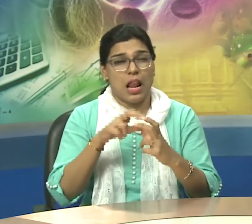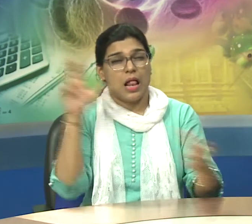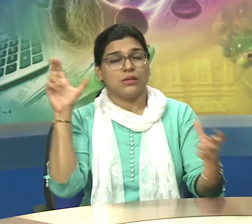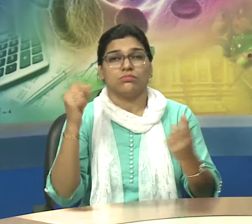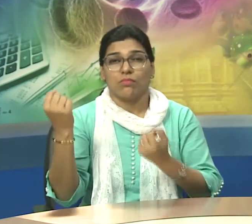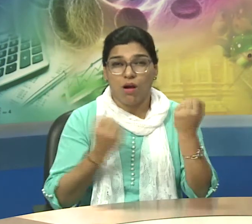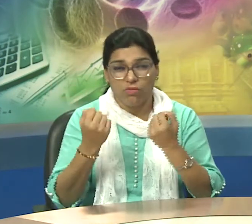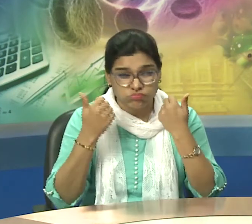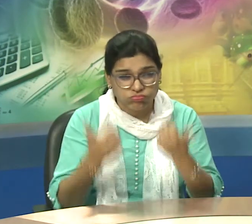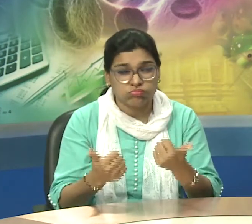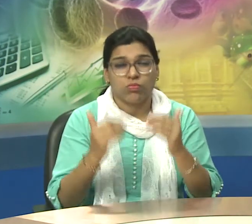always remained